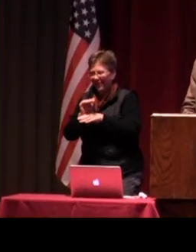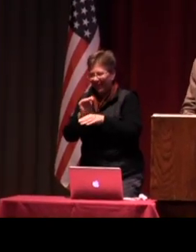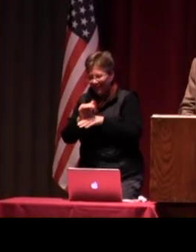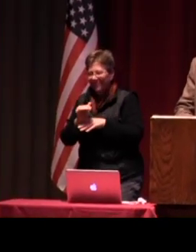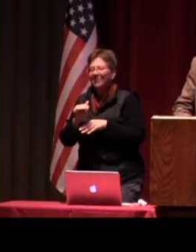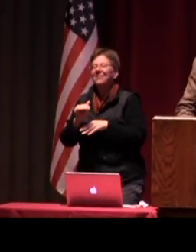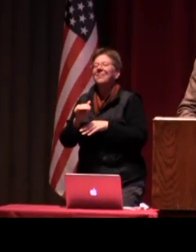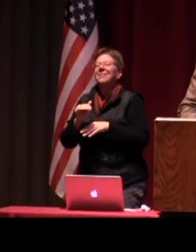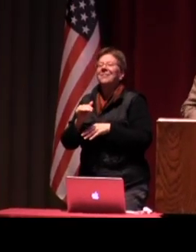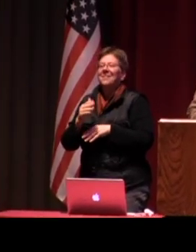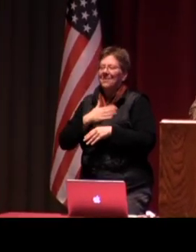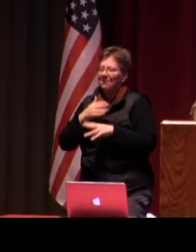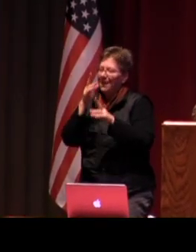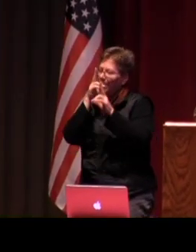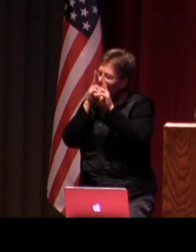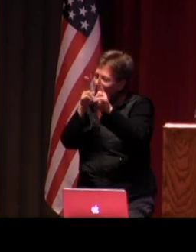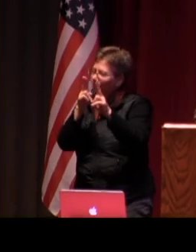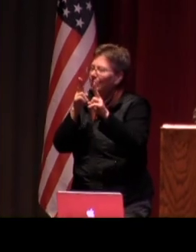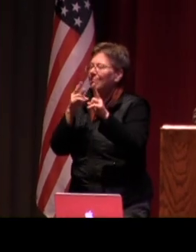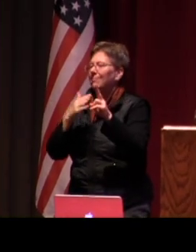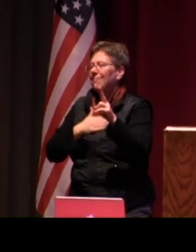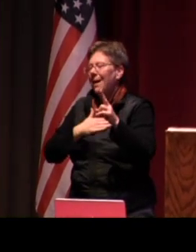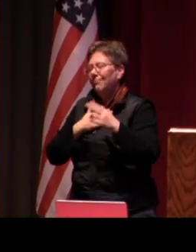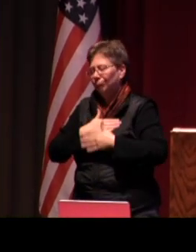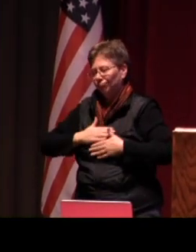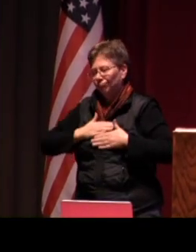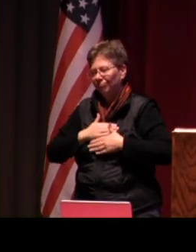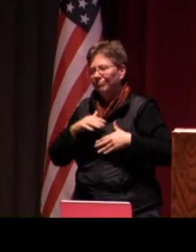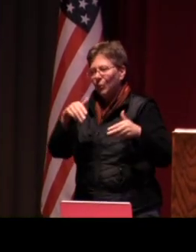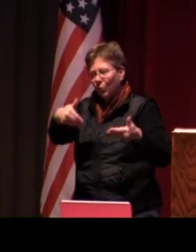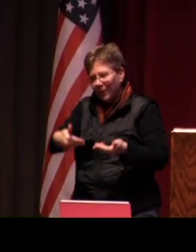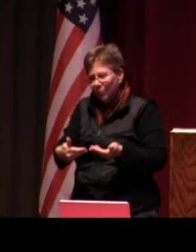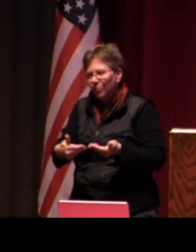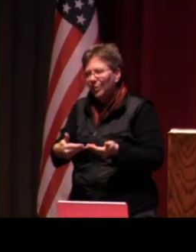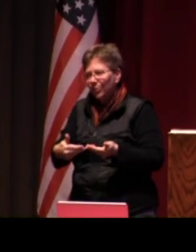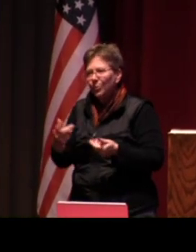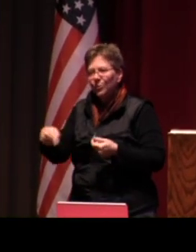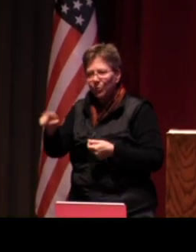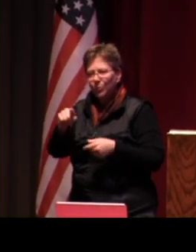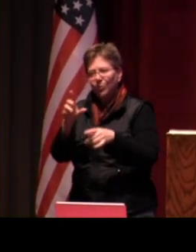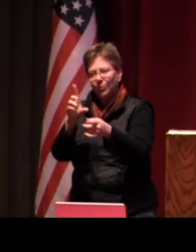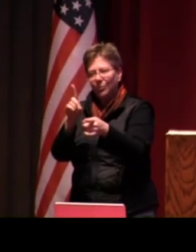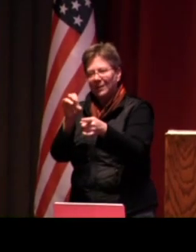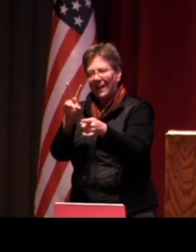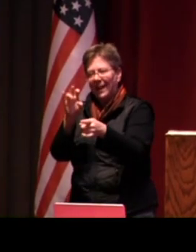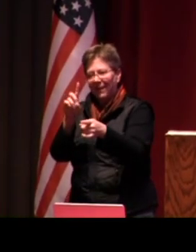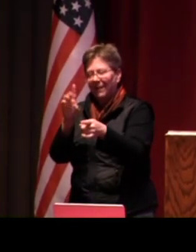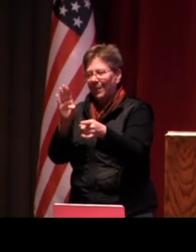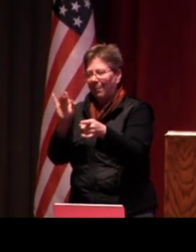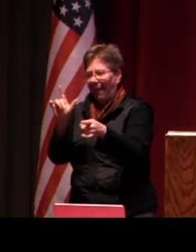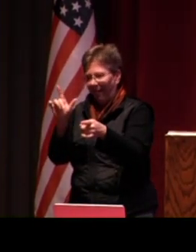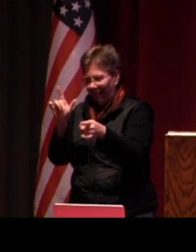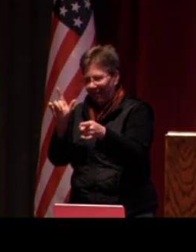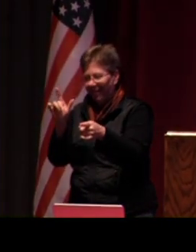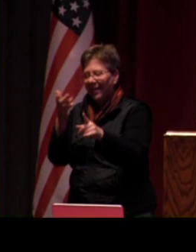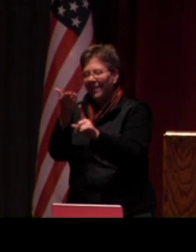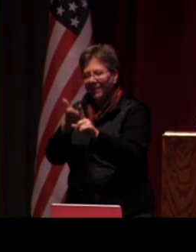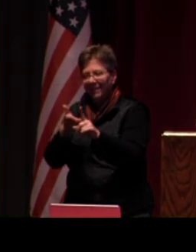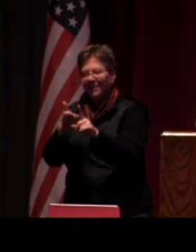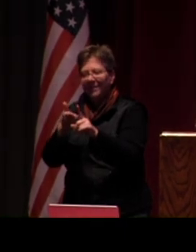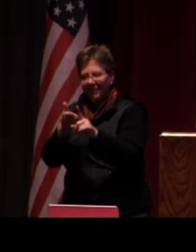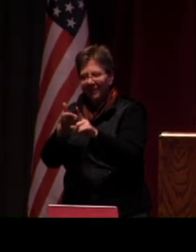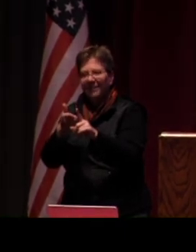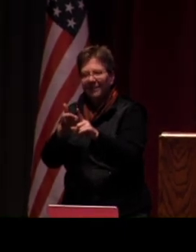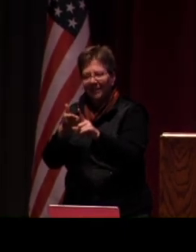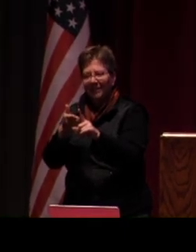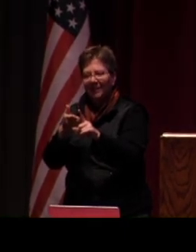And it is my distinct honor and pleasure to introduce to you tonight David Avram Bell, who is Sidney